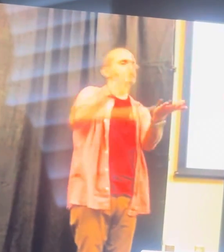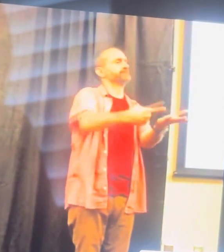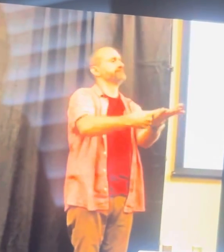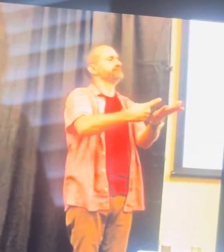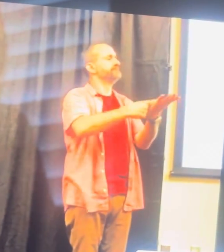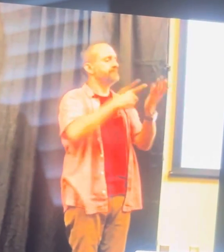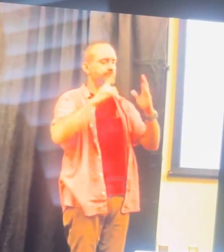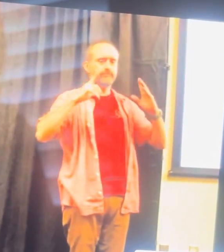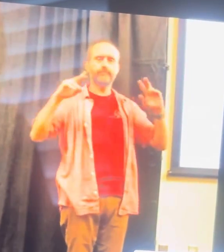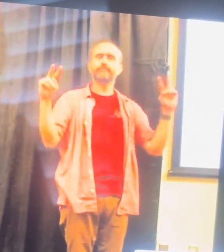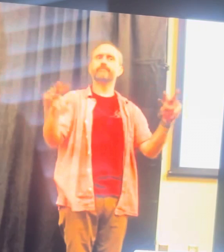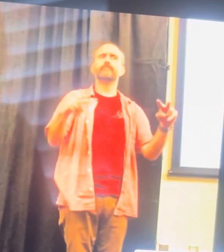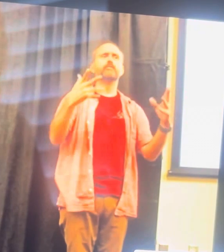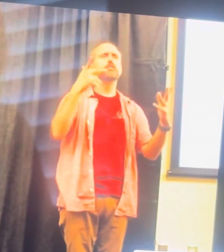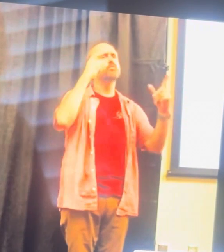open discussion.